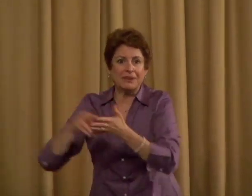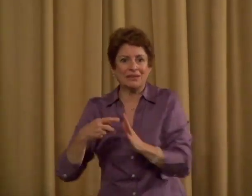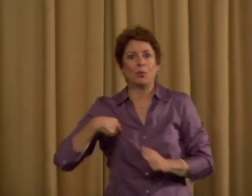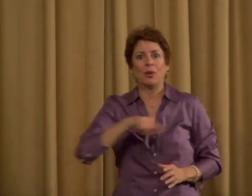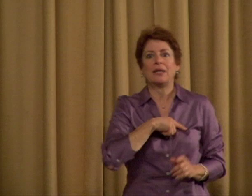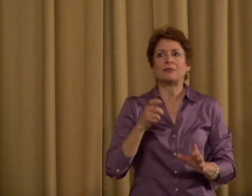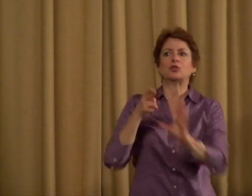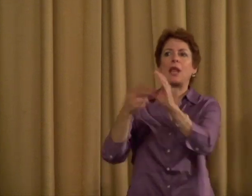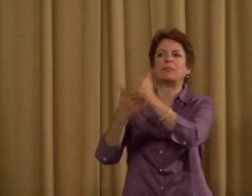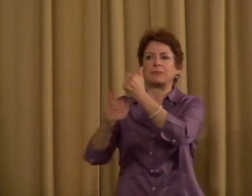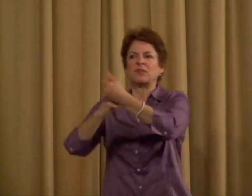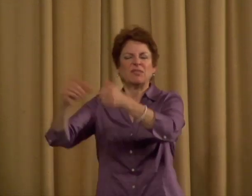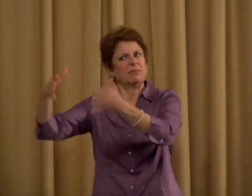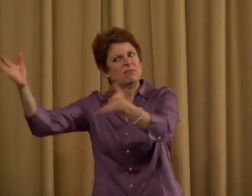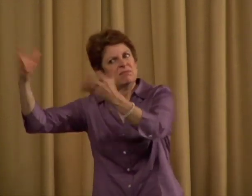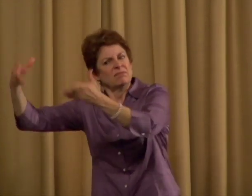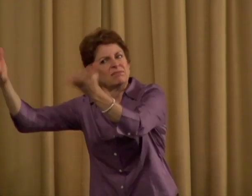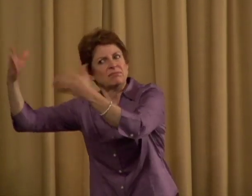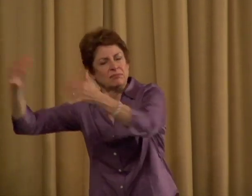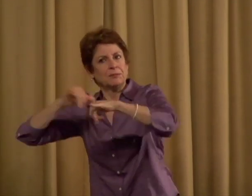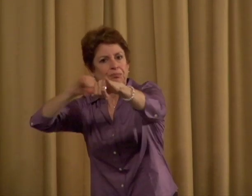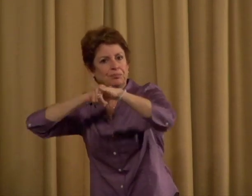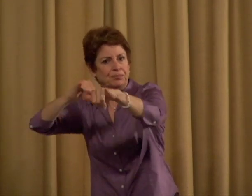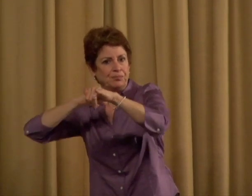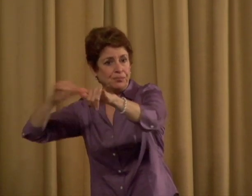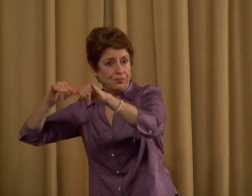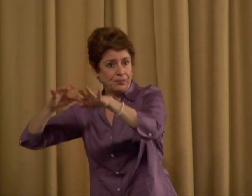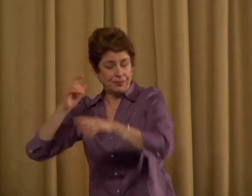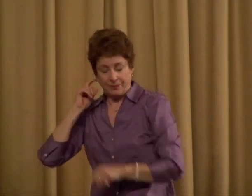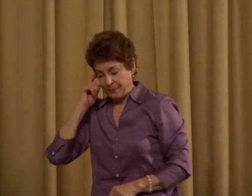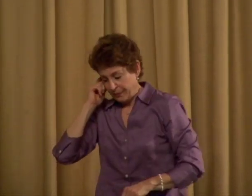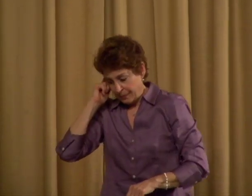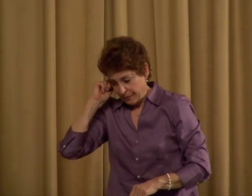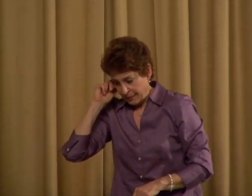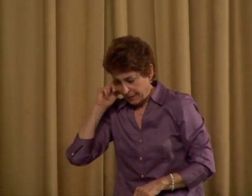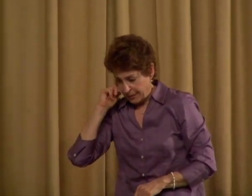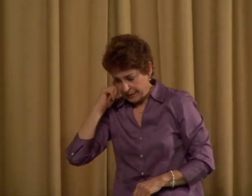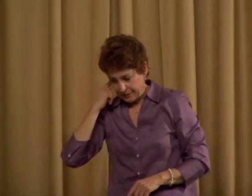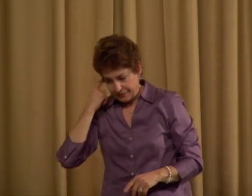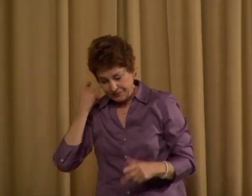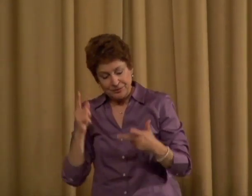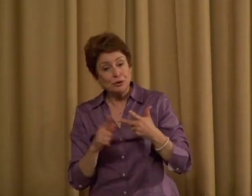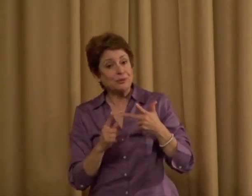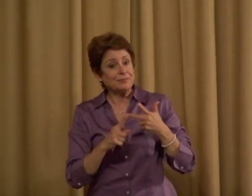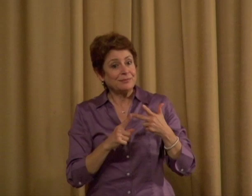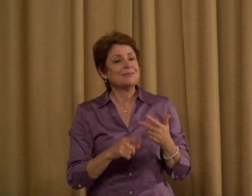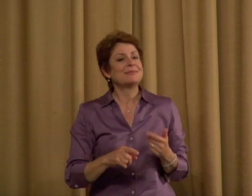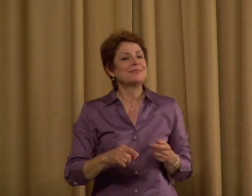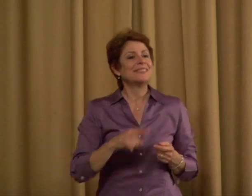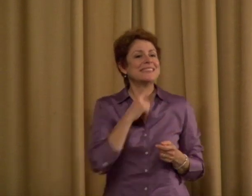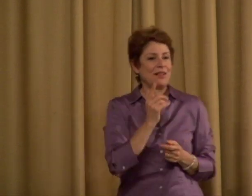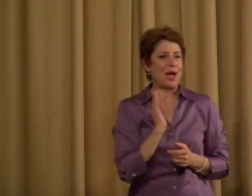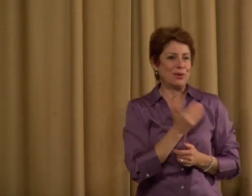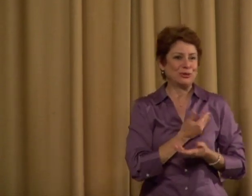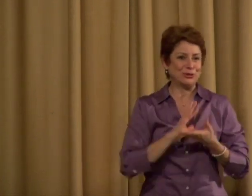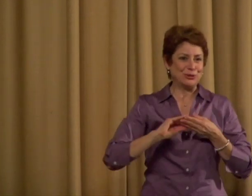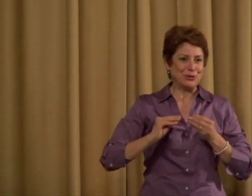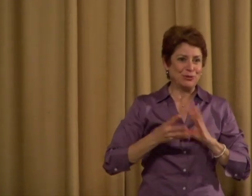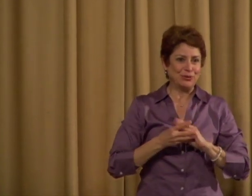inclusive, convincing them because we have to join them and help them so that we can have the same advantages. A third element that's really